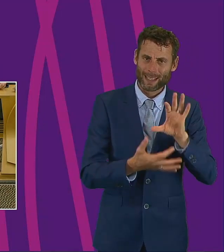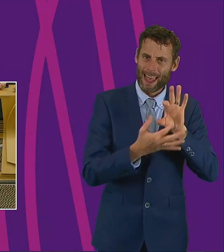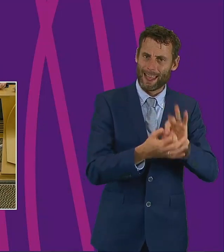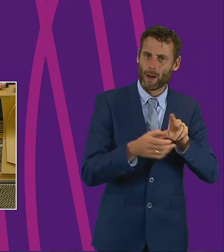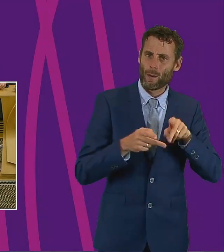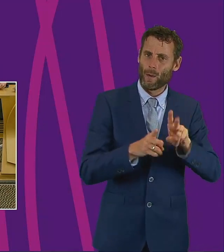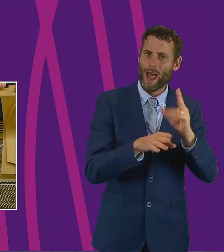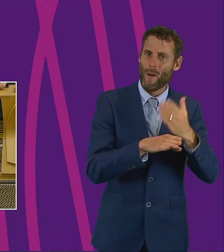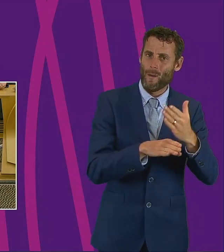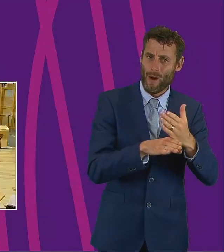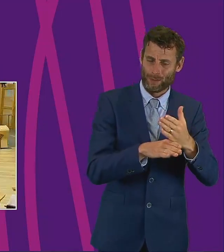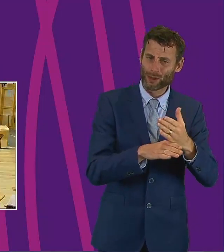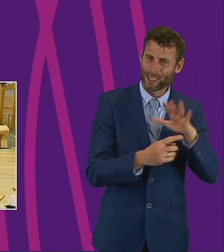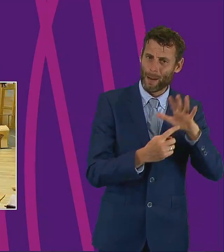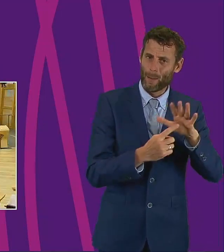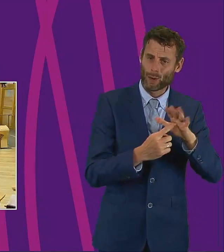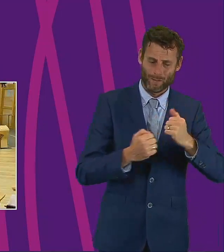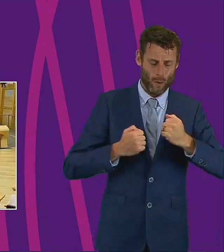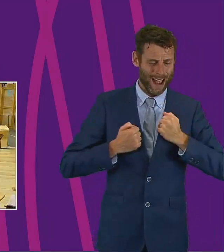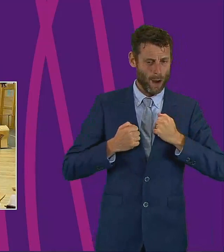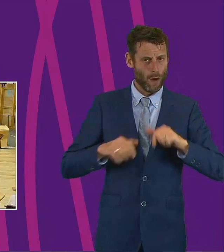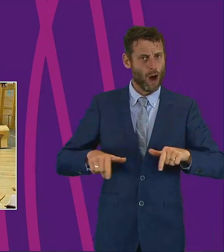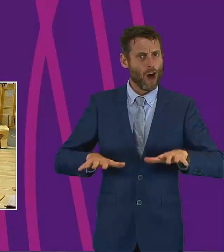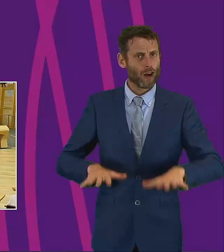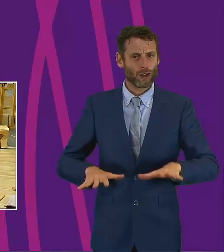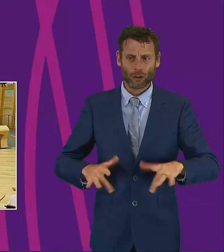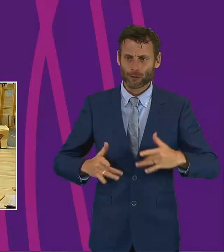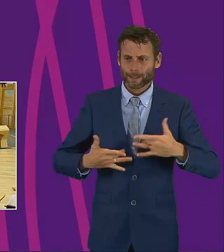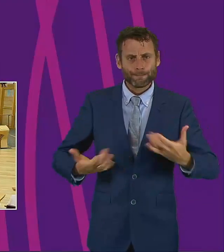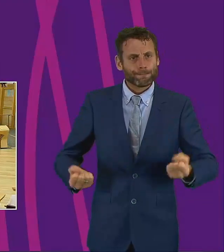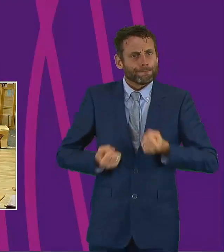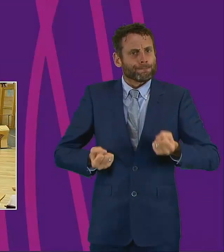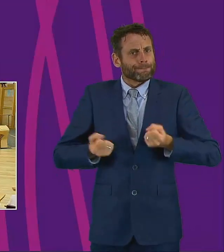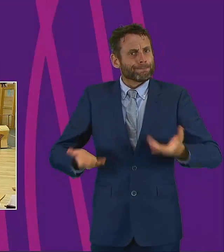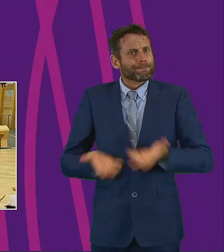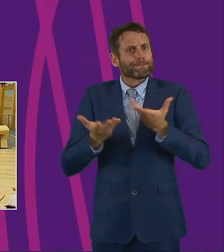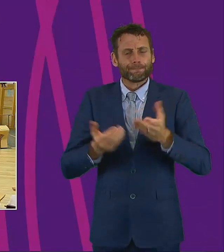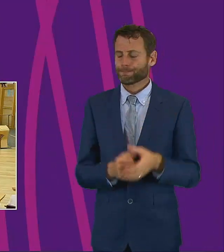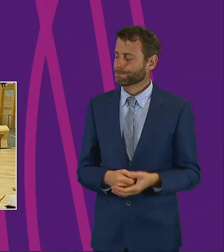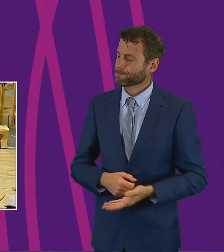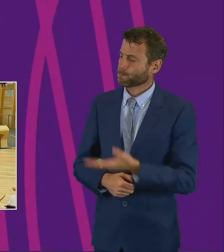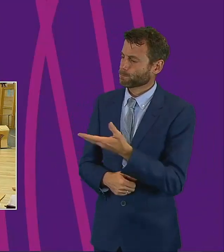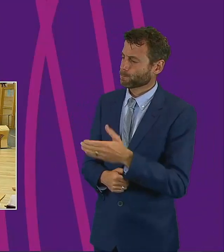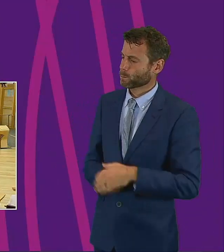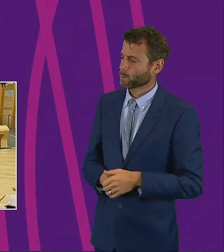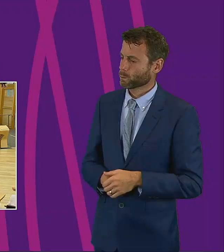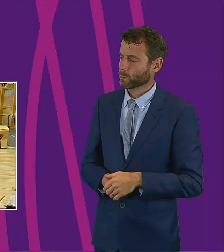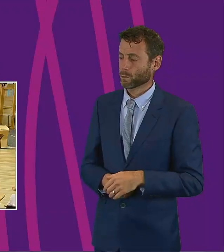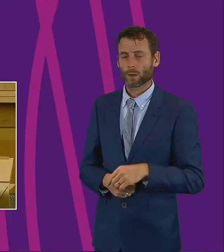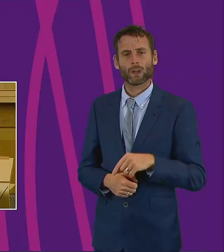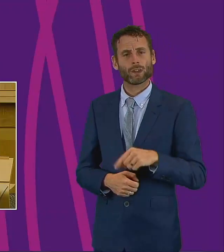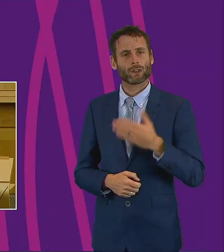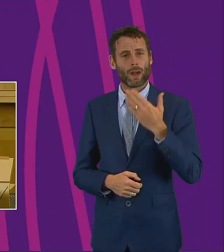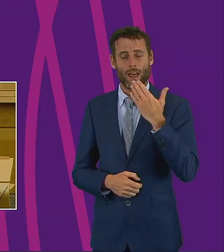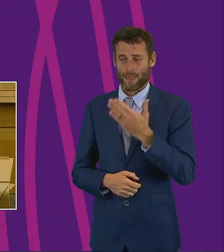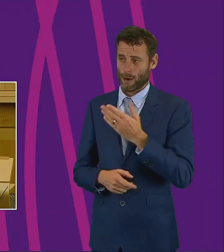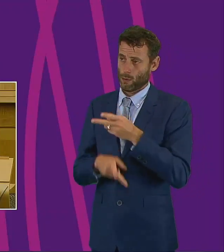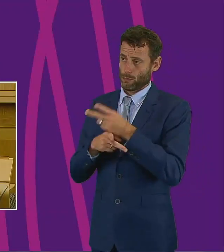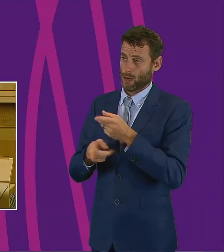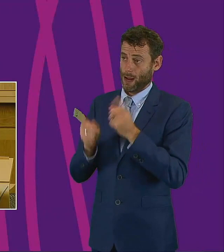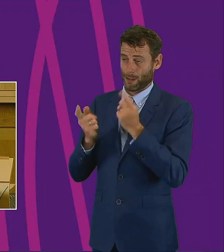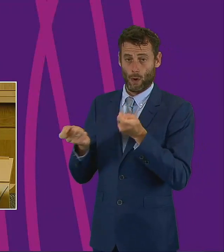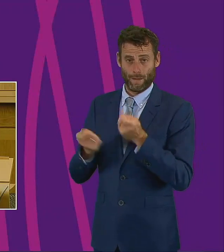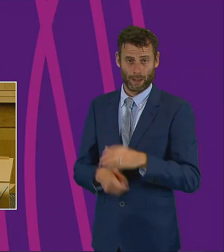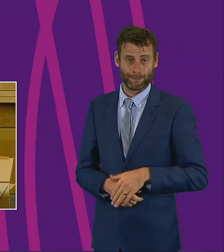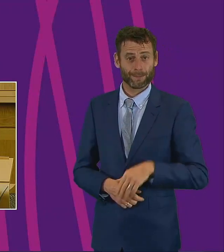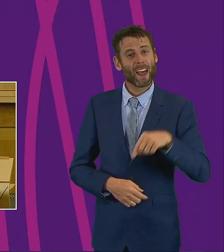and well-being as a country. Oliver Mundell, to be followed by Jackie Bailey. Thank you, Presiding Officer. This government's woeful approach to weddings has